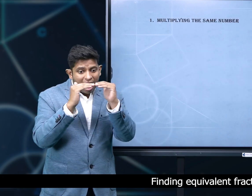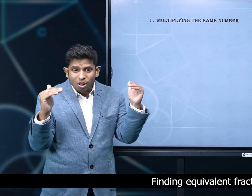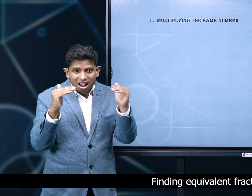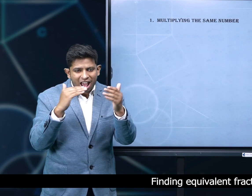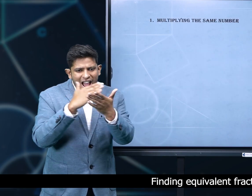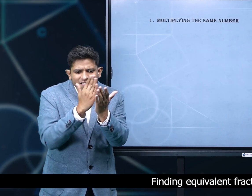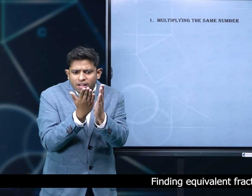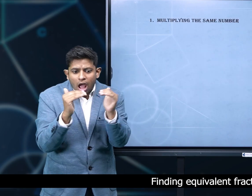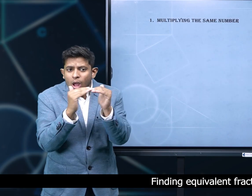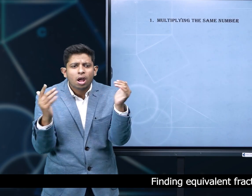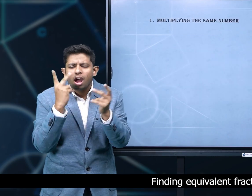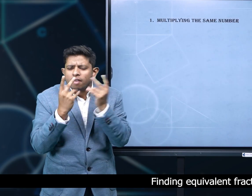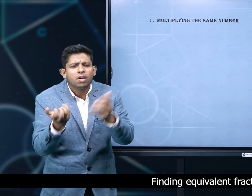Finding equivalent fractions.